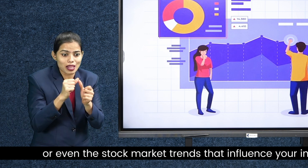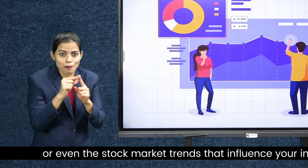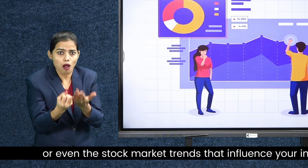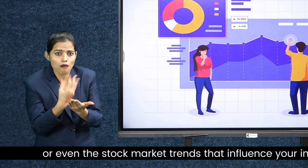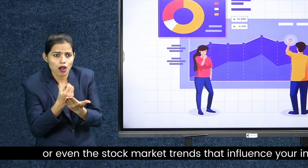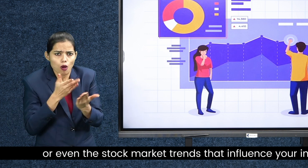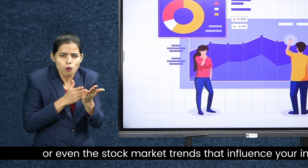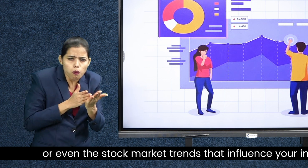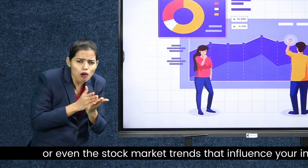investments.